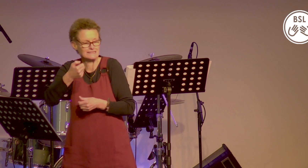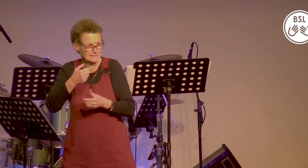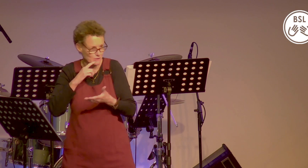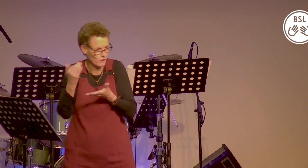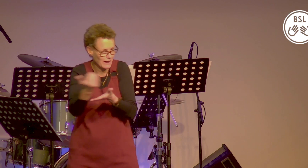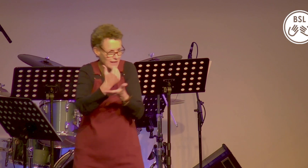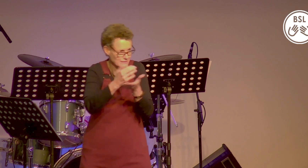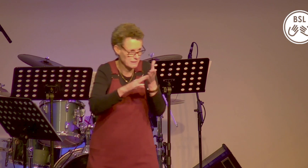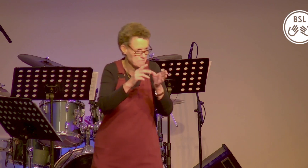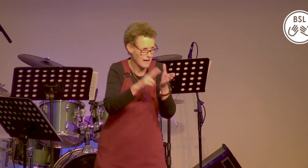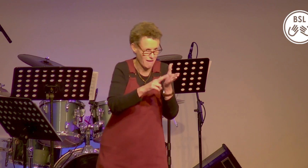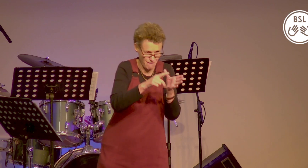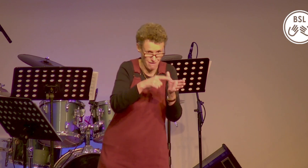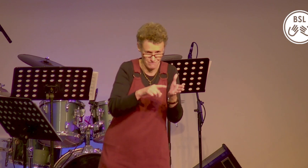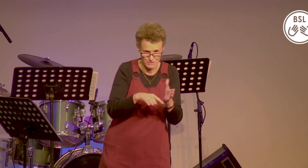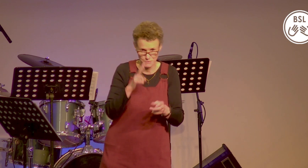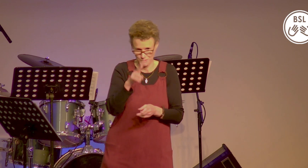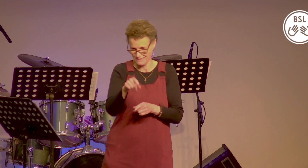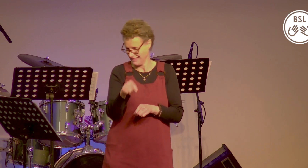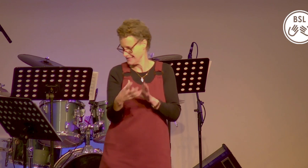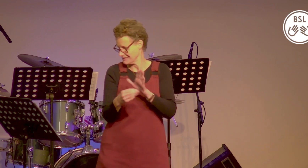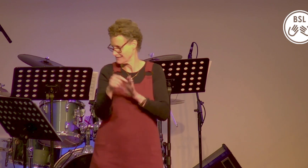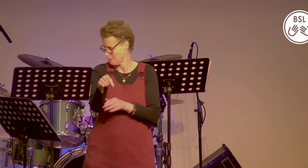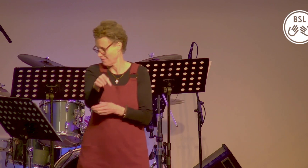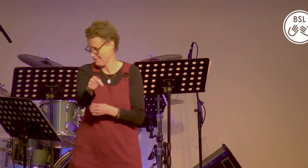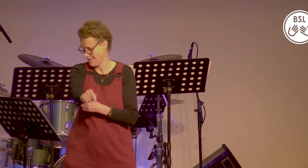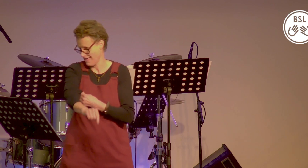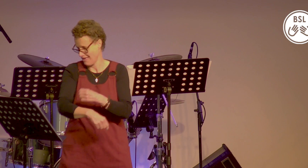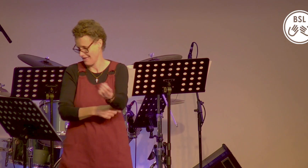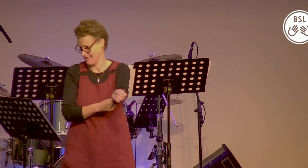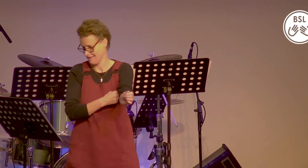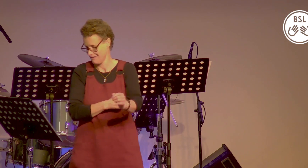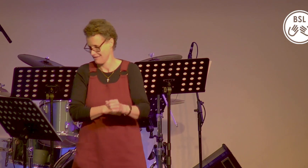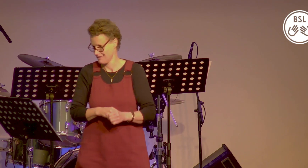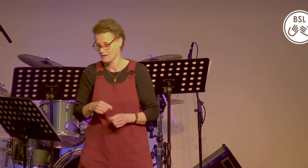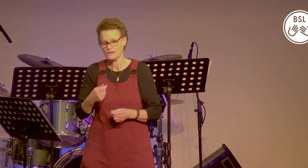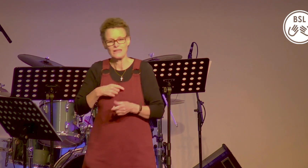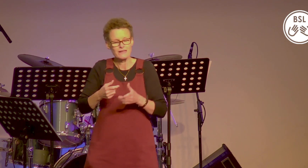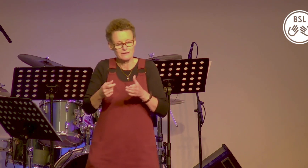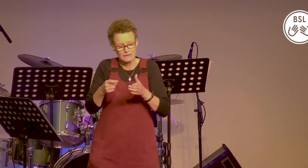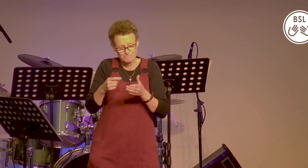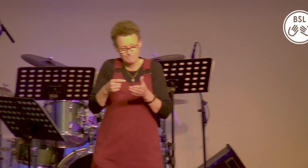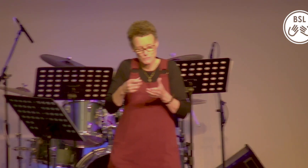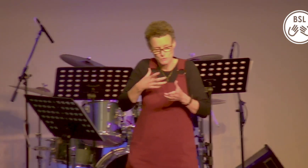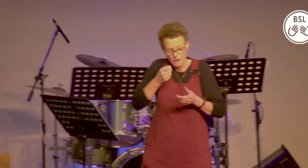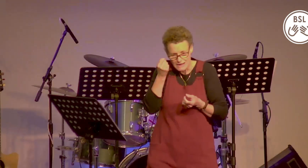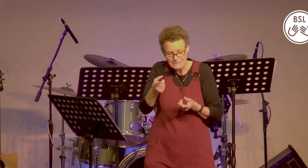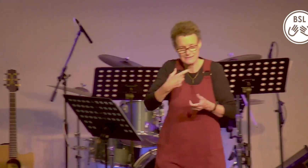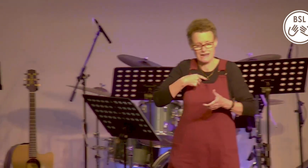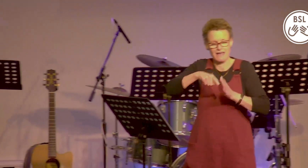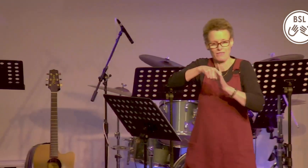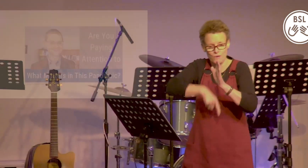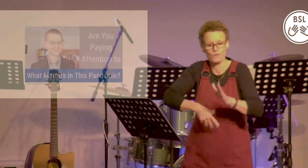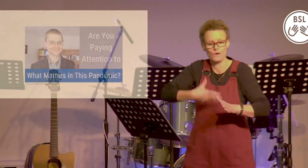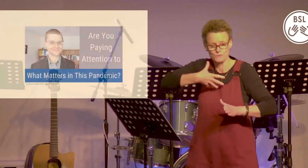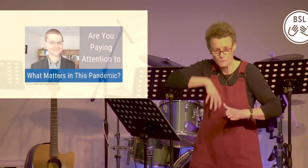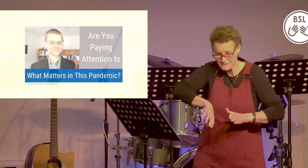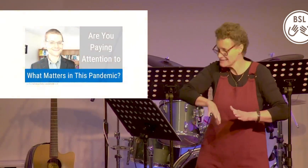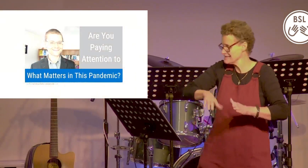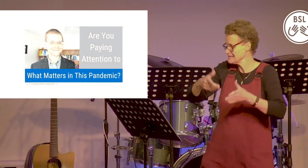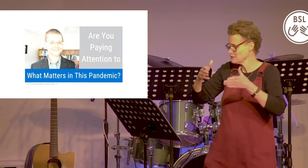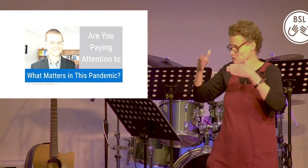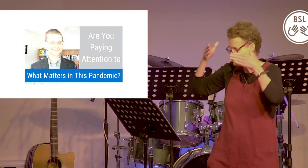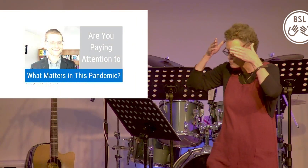I don't know if the chapter 16, there's a bit about manna. And it teaches us